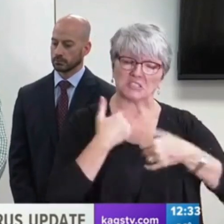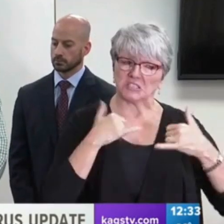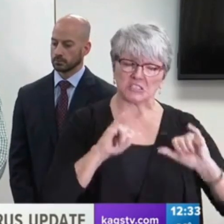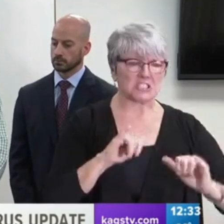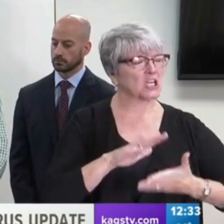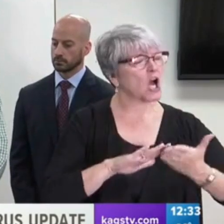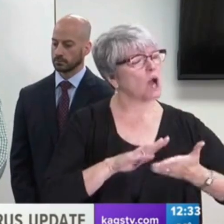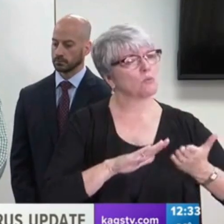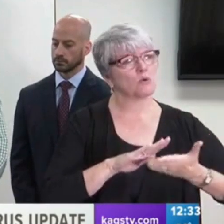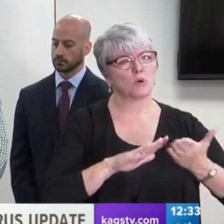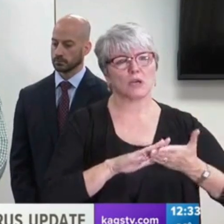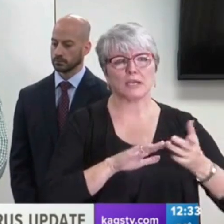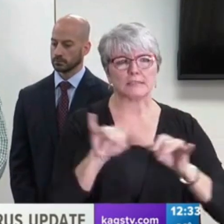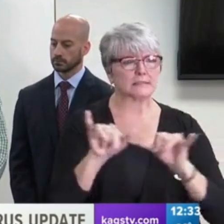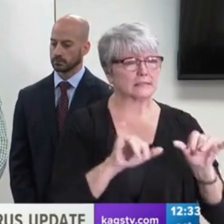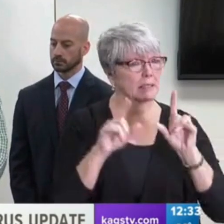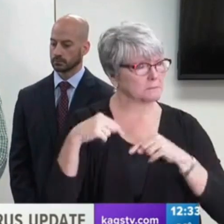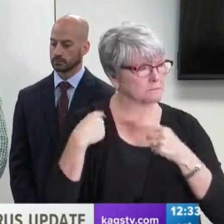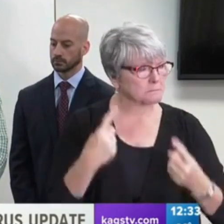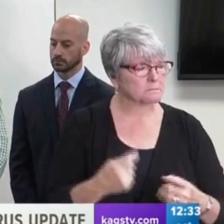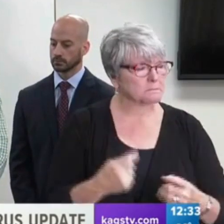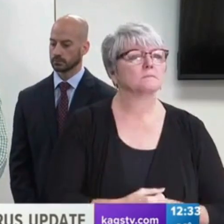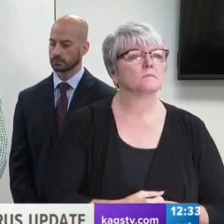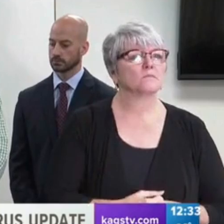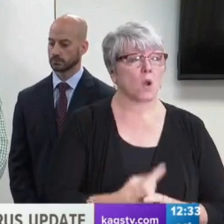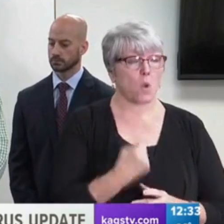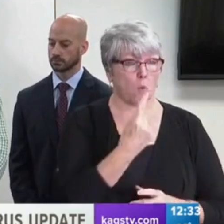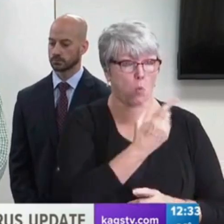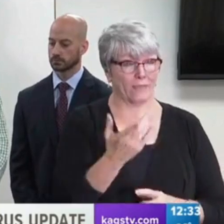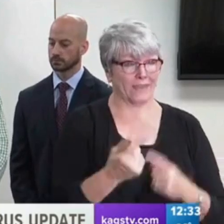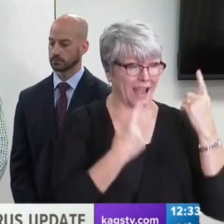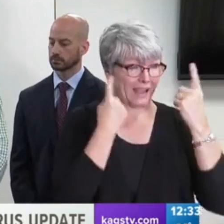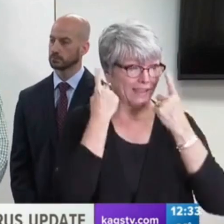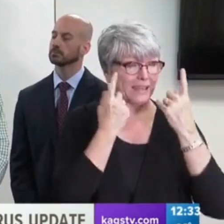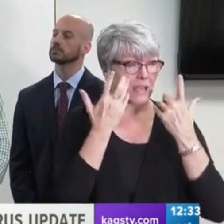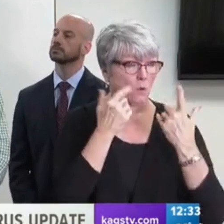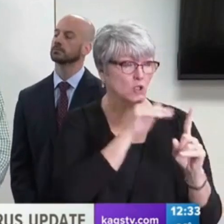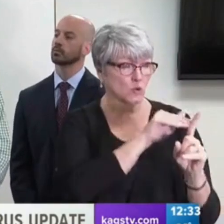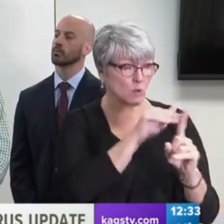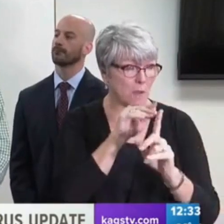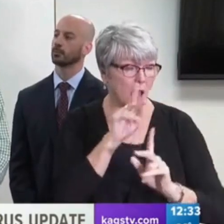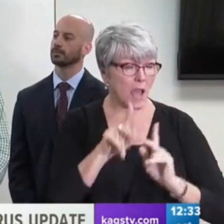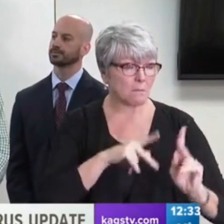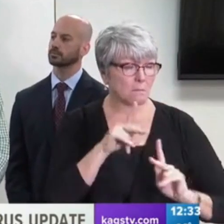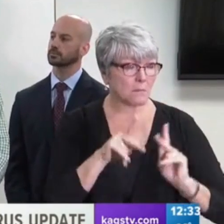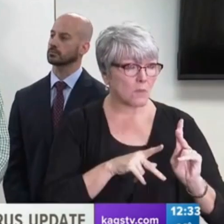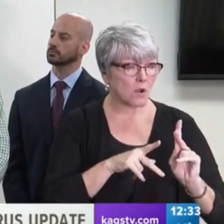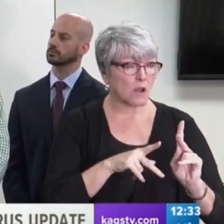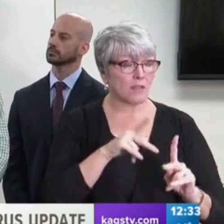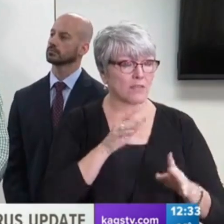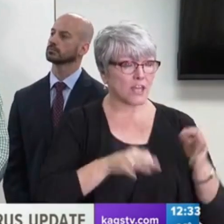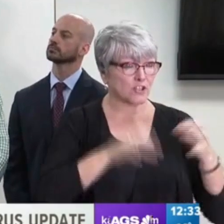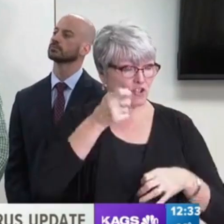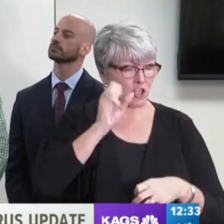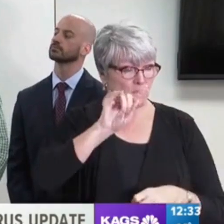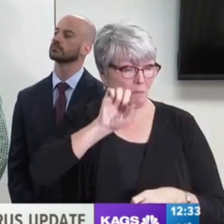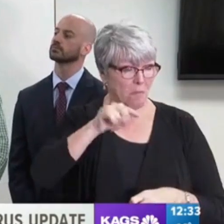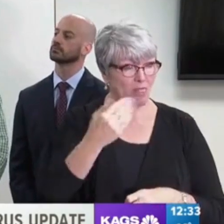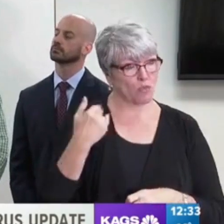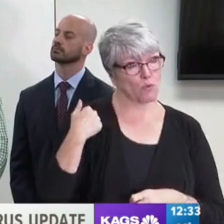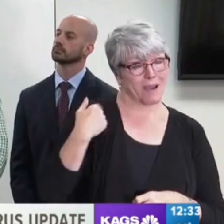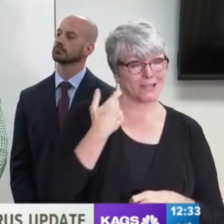still operate as they have in the past. The one thing I can think of that I'd like to remind folks that Judge Smith reminded us the other